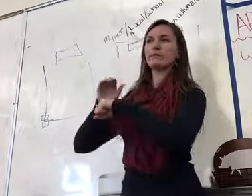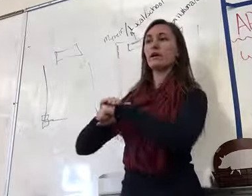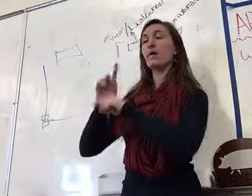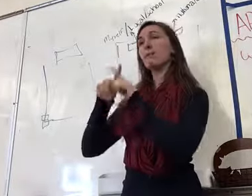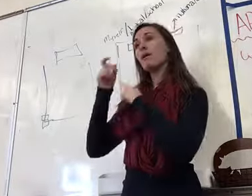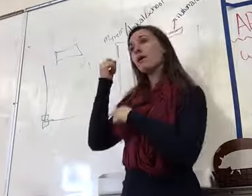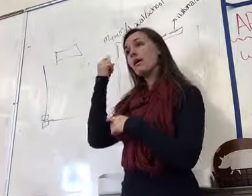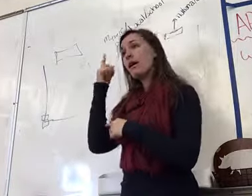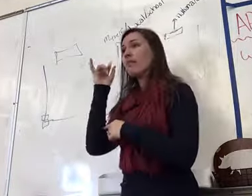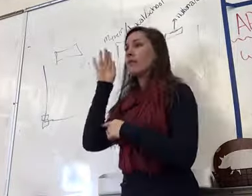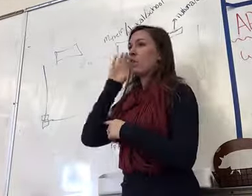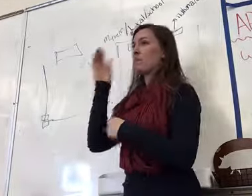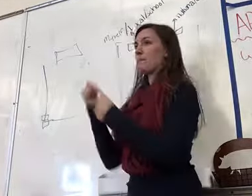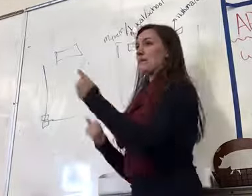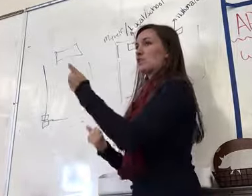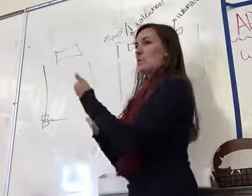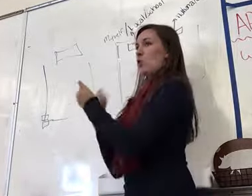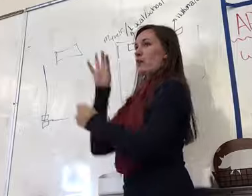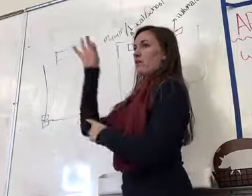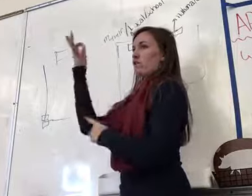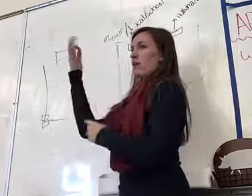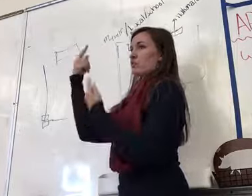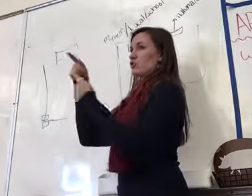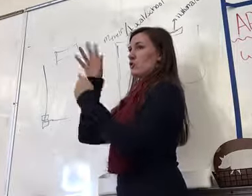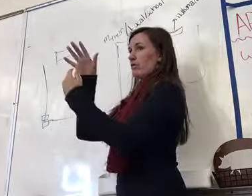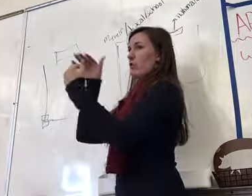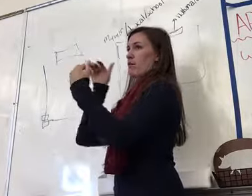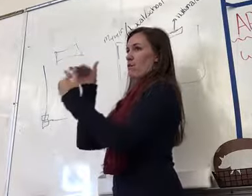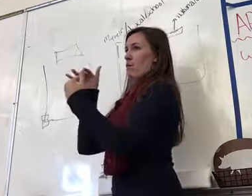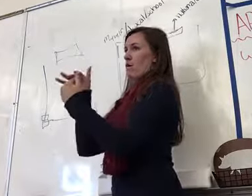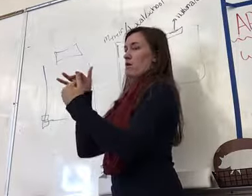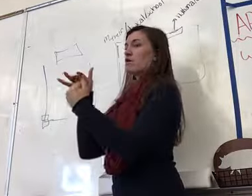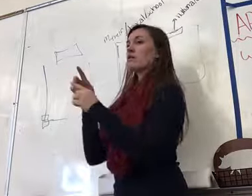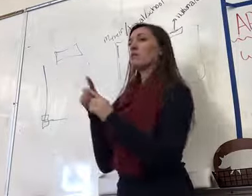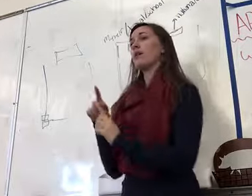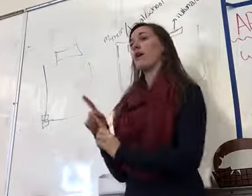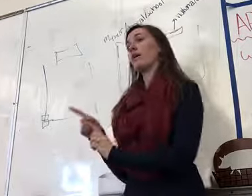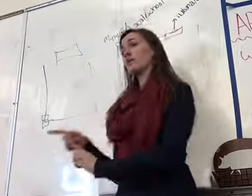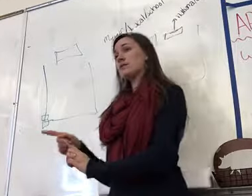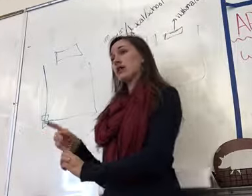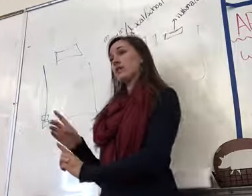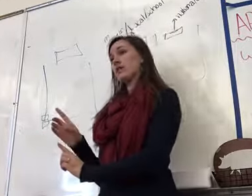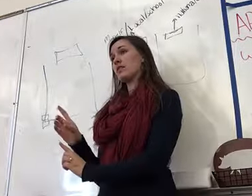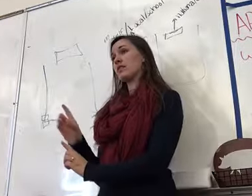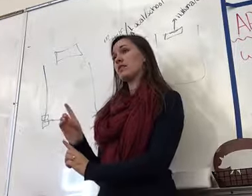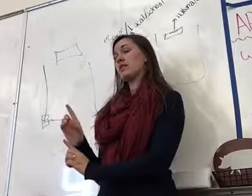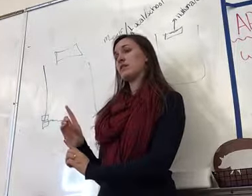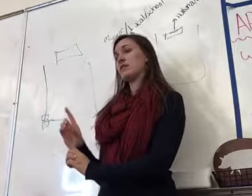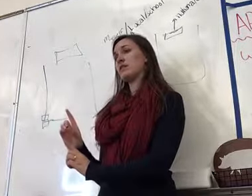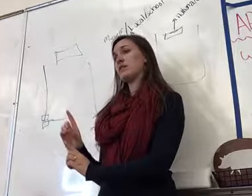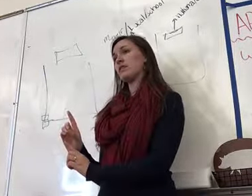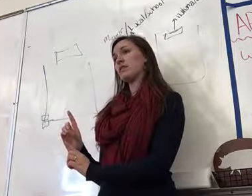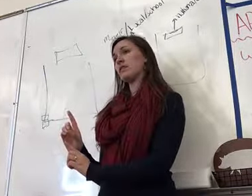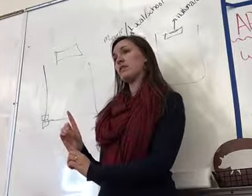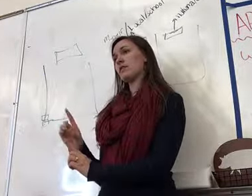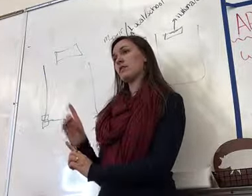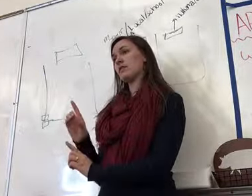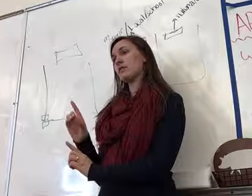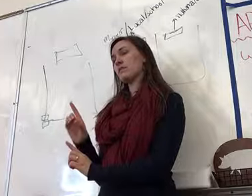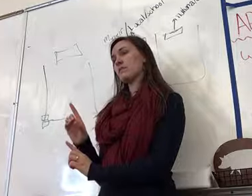going to be supporting France. The Democratic Republicans supported France because they were more agricultural, they were more small town, and